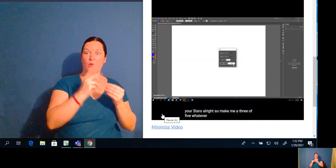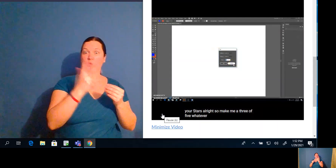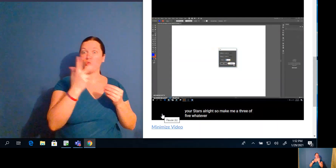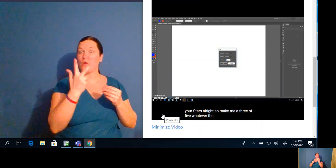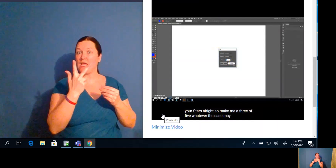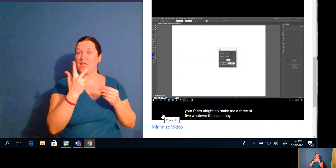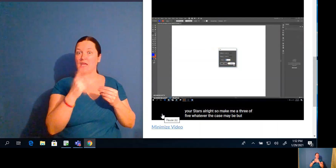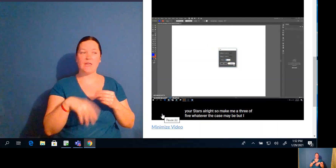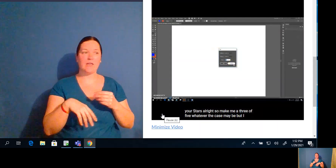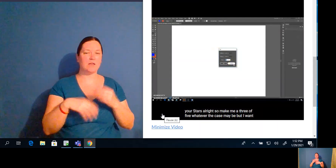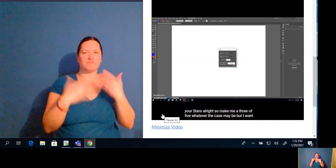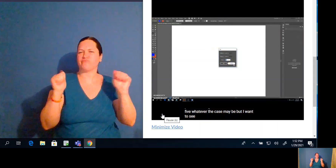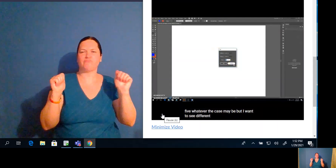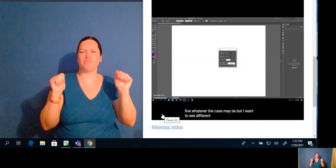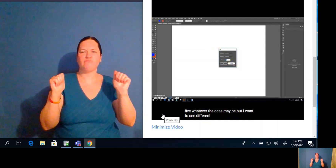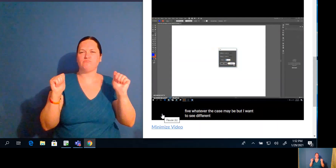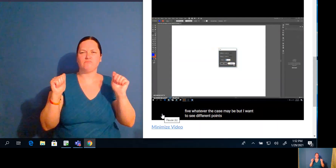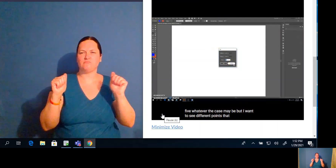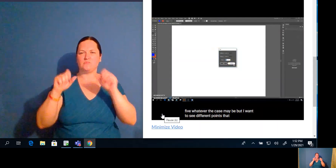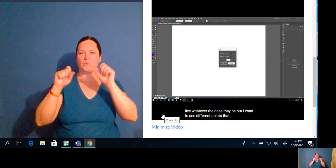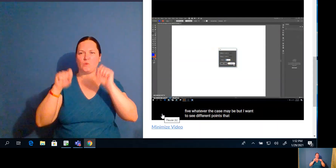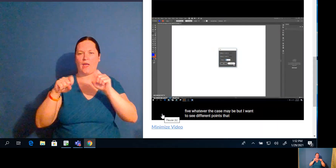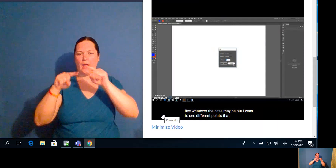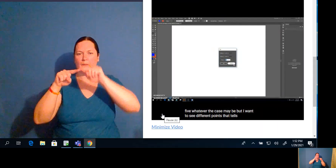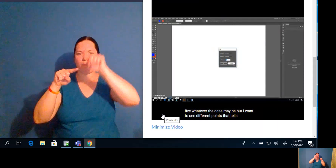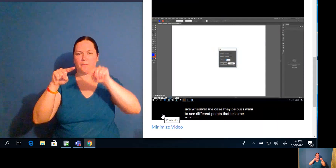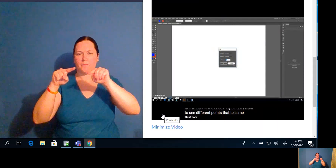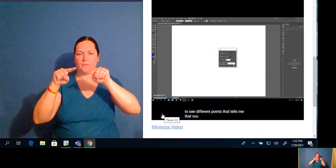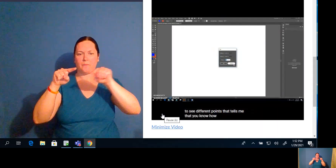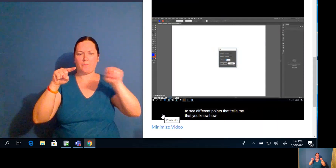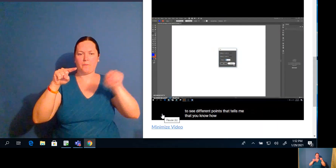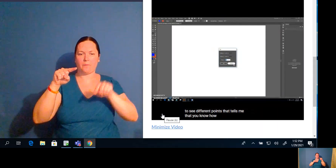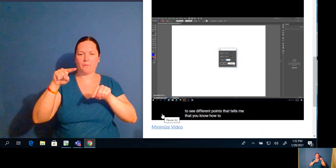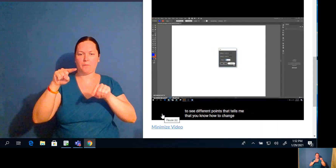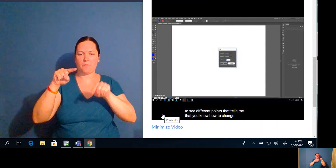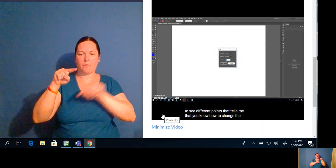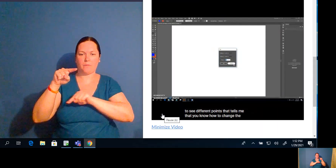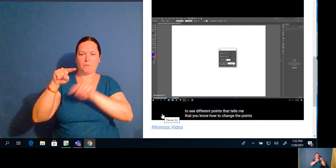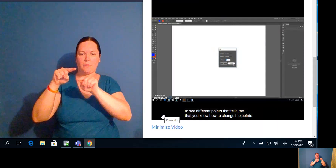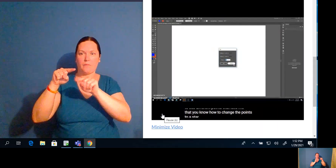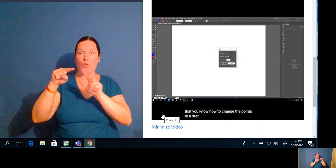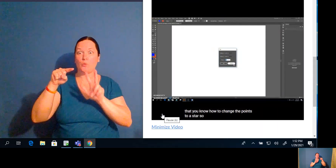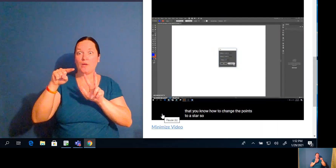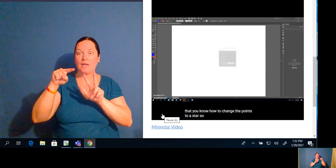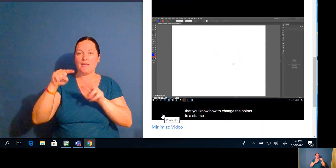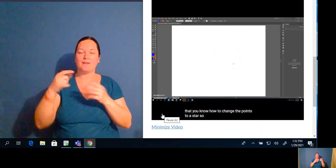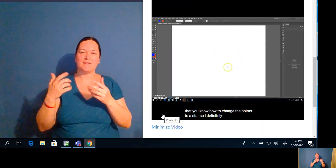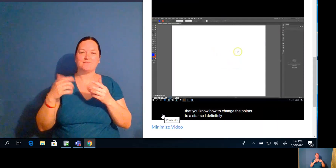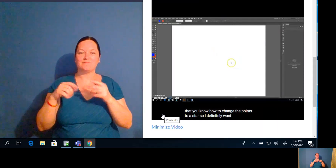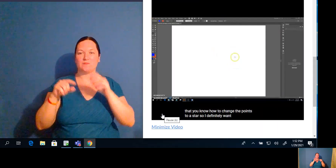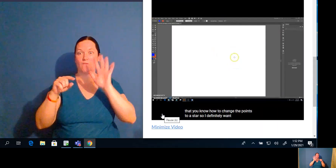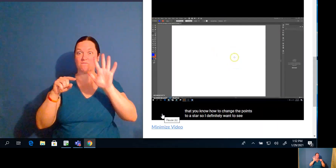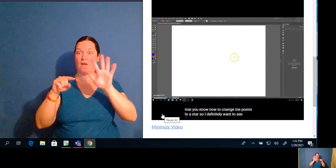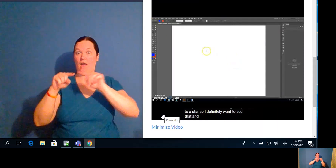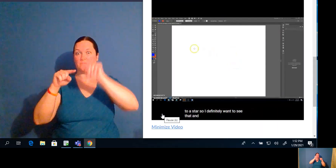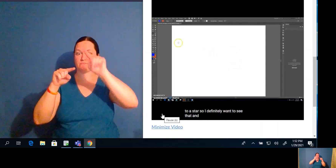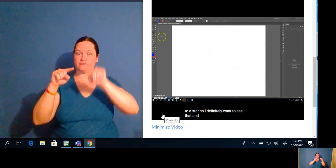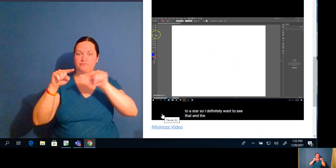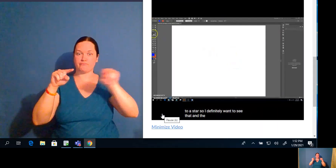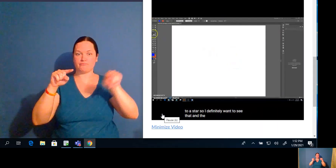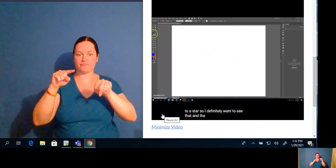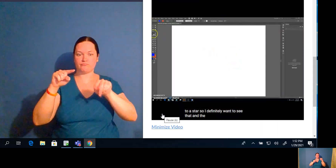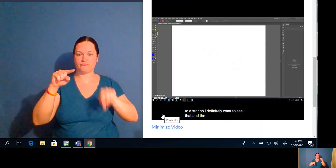3, a 5, whatever the case may be, but I want to see different points. That tells me that you know how to change the points to a star. So I definitely want to